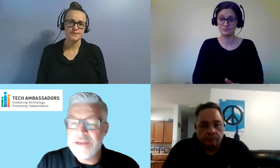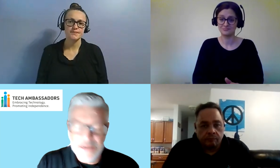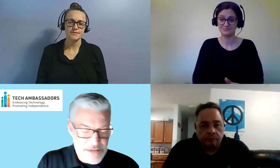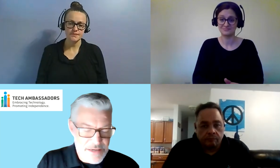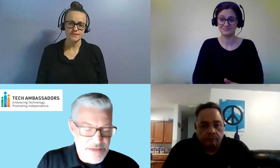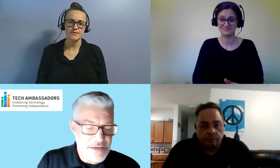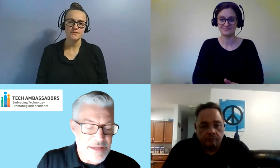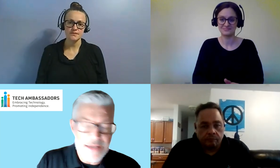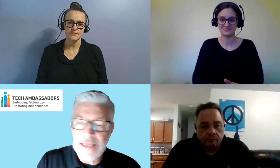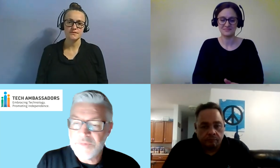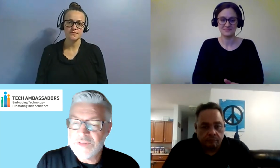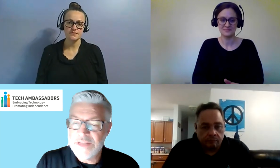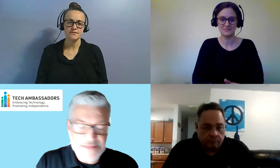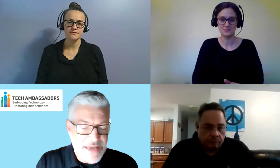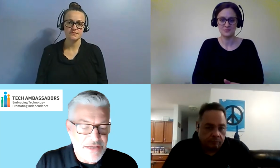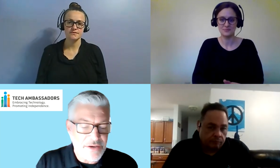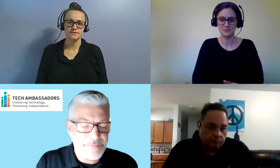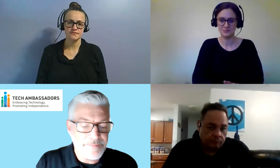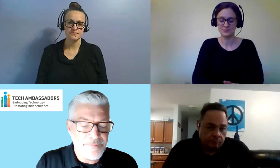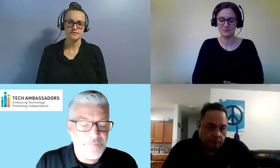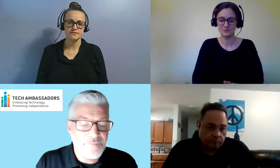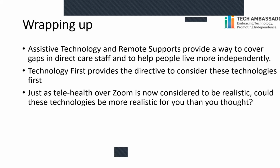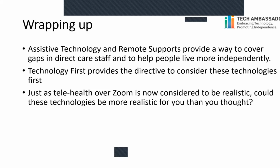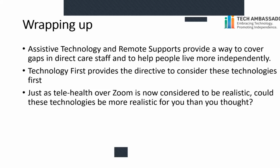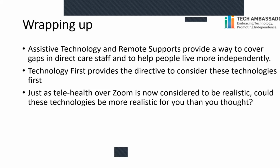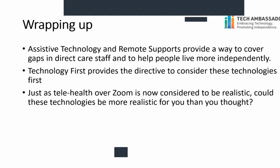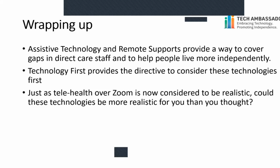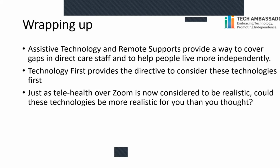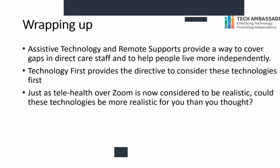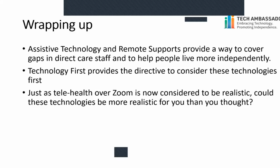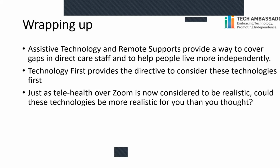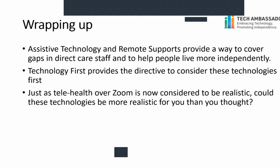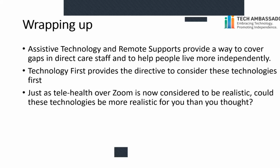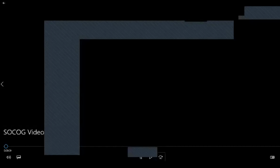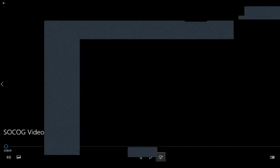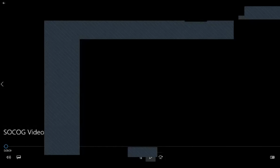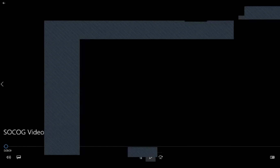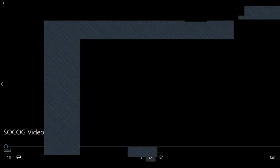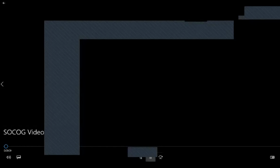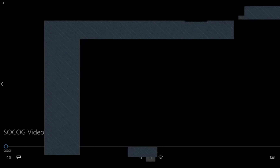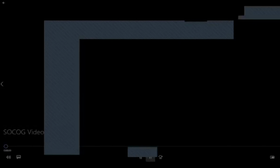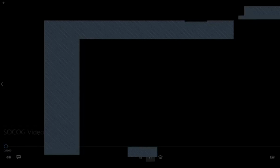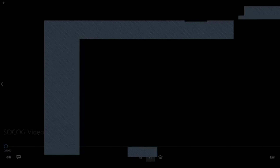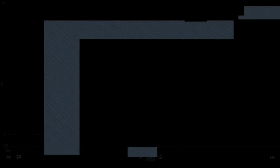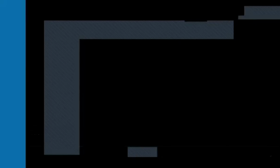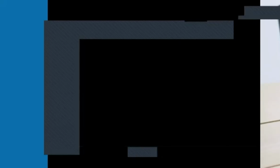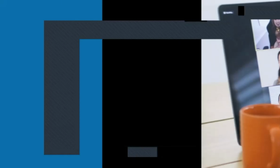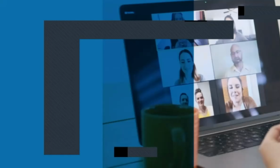that encapsulates that code.